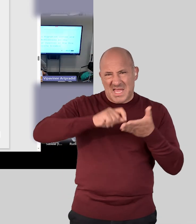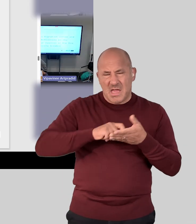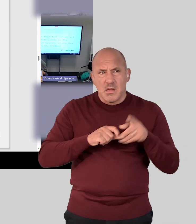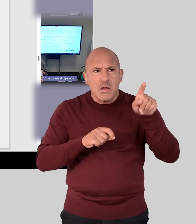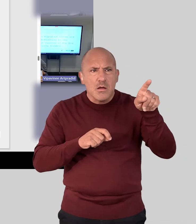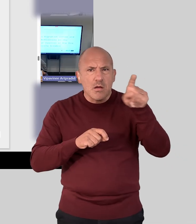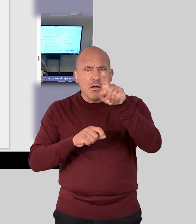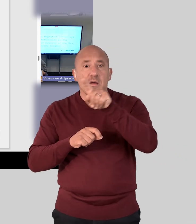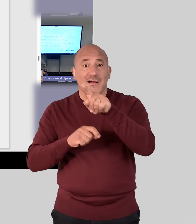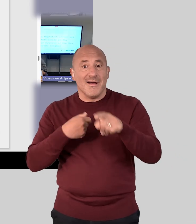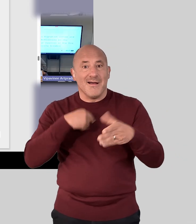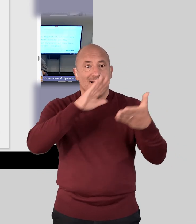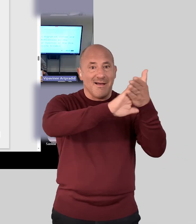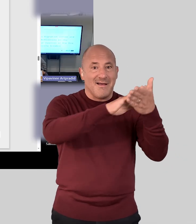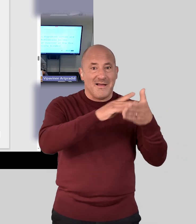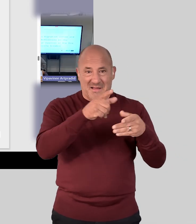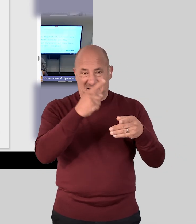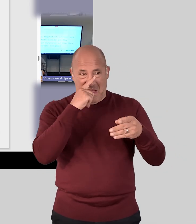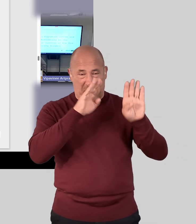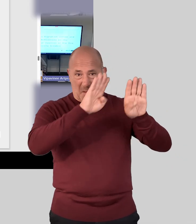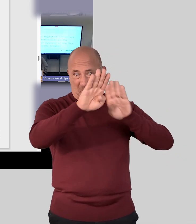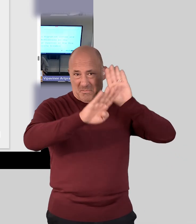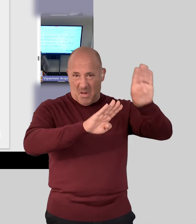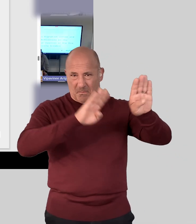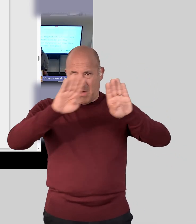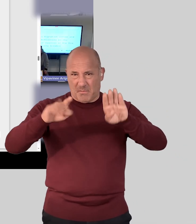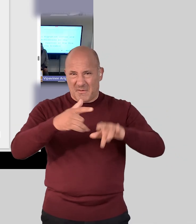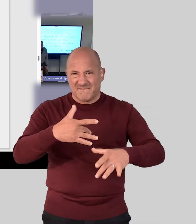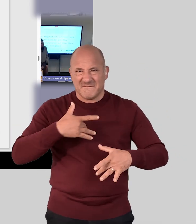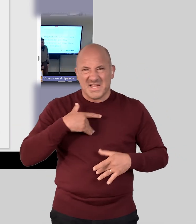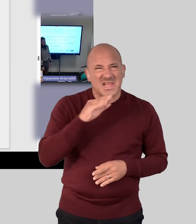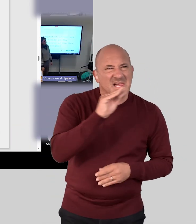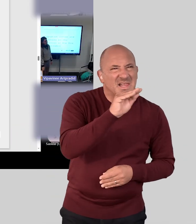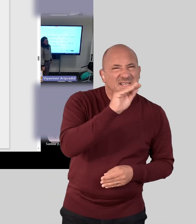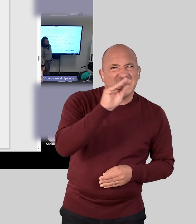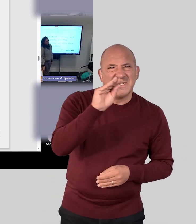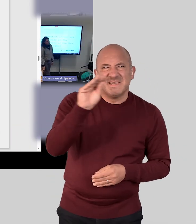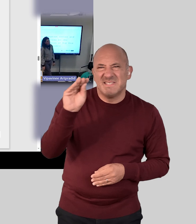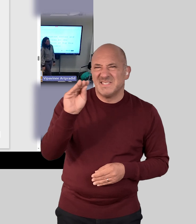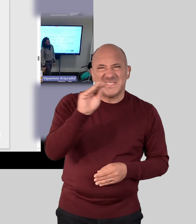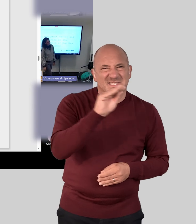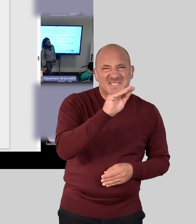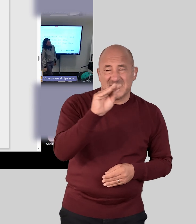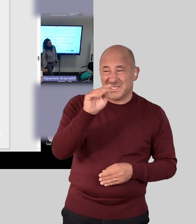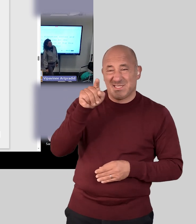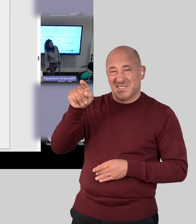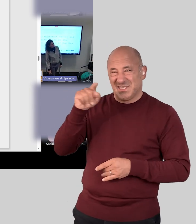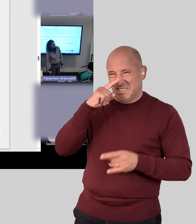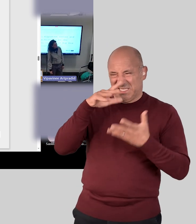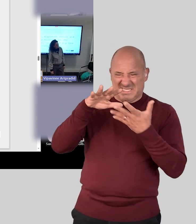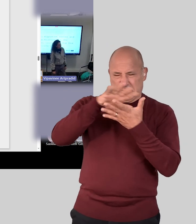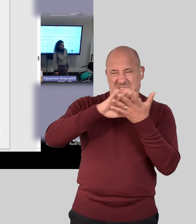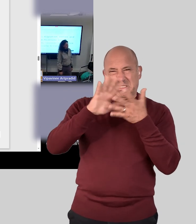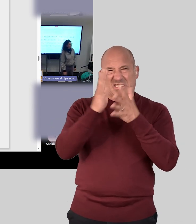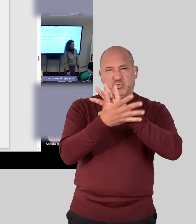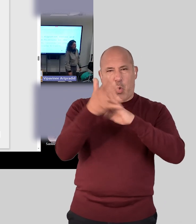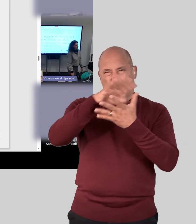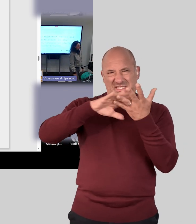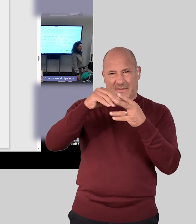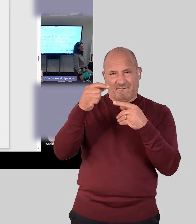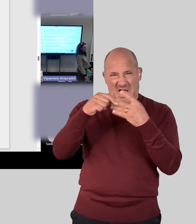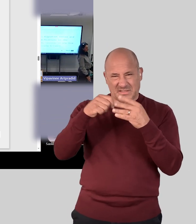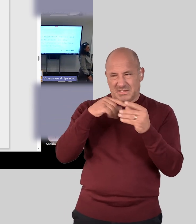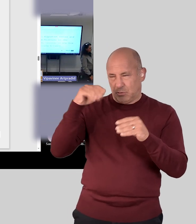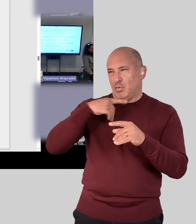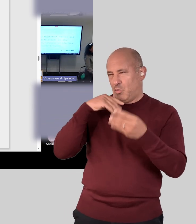your post-its fit in any of these, could you come and stick them on the board? If you don't feel like they fit in any, could you put them in distorting factors and we'll